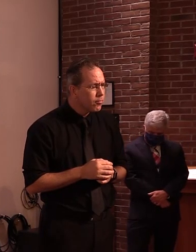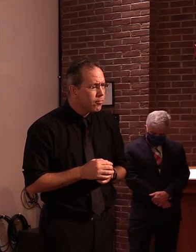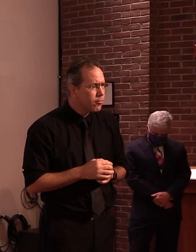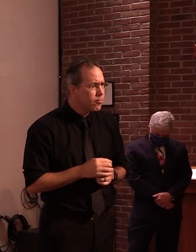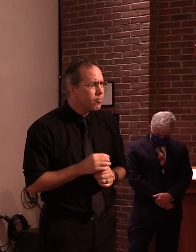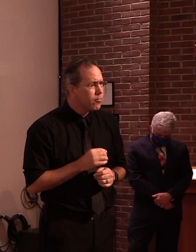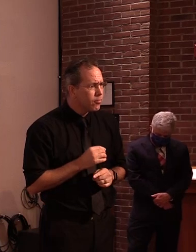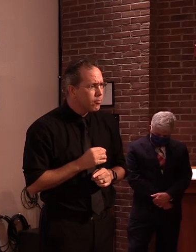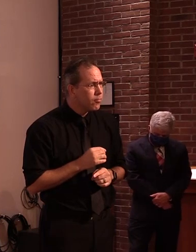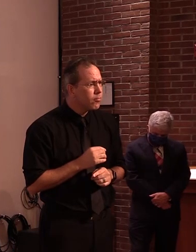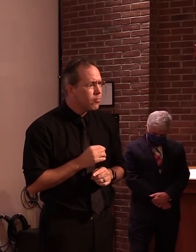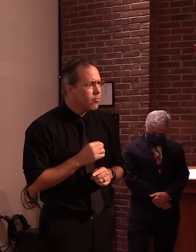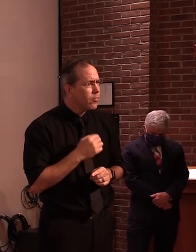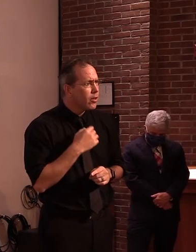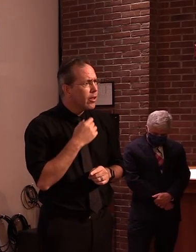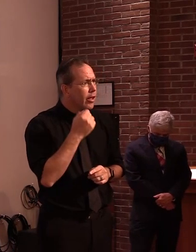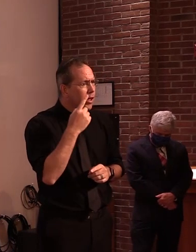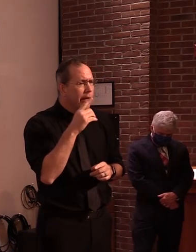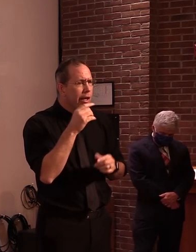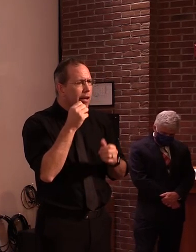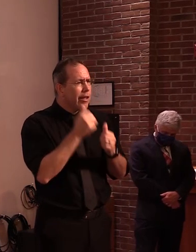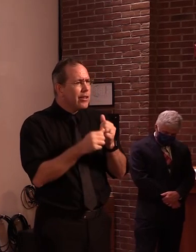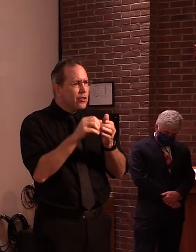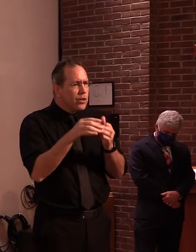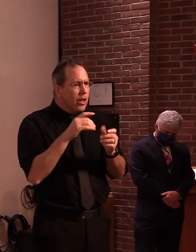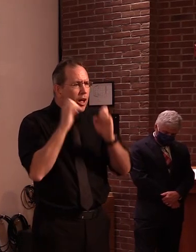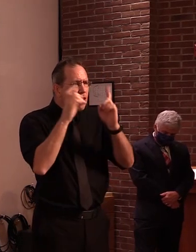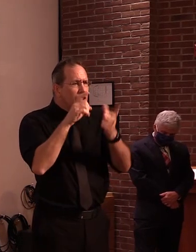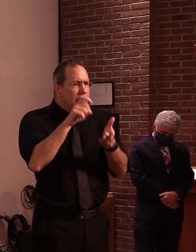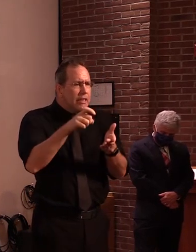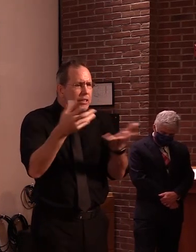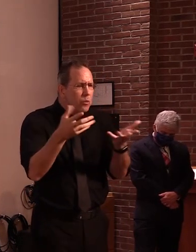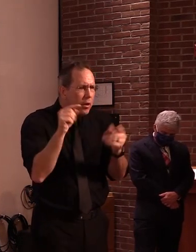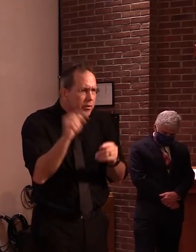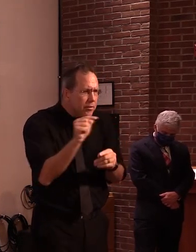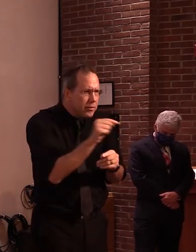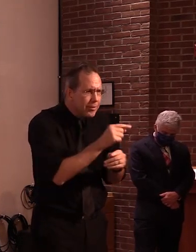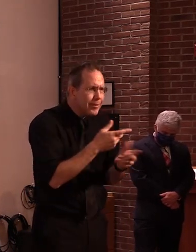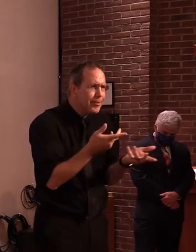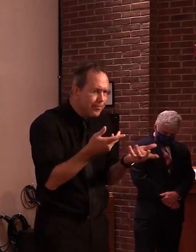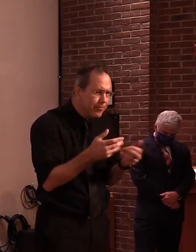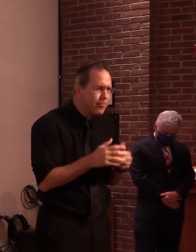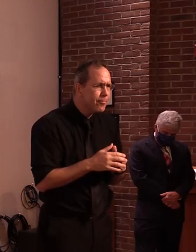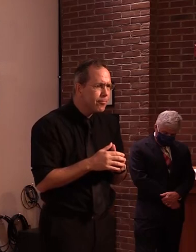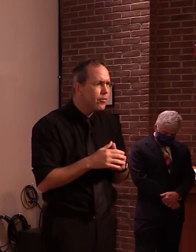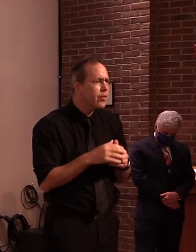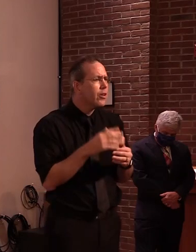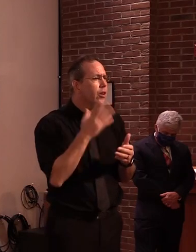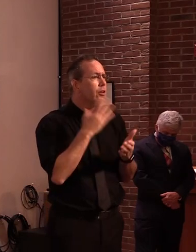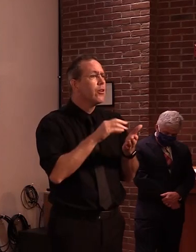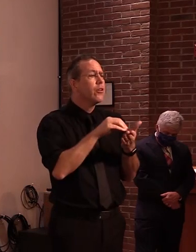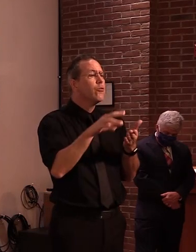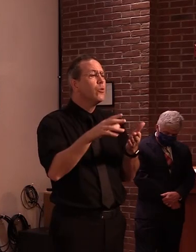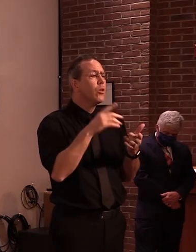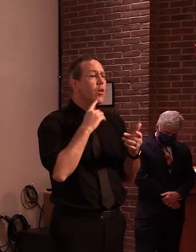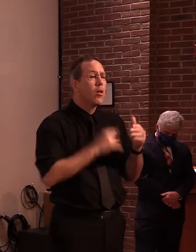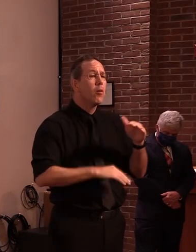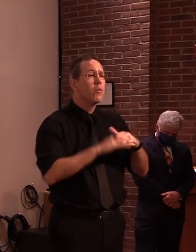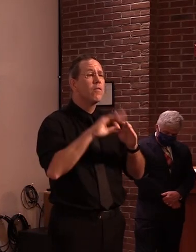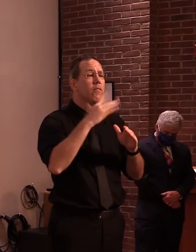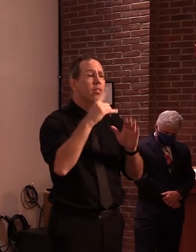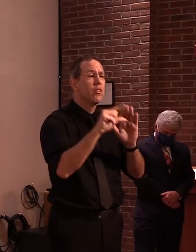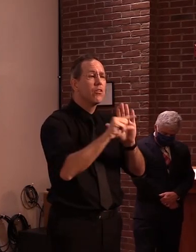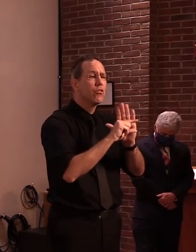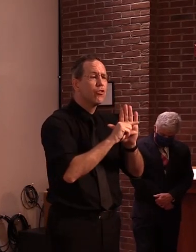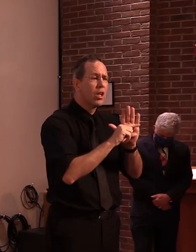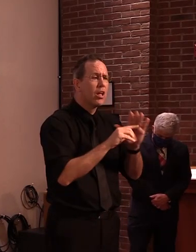epidemiological evidence or conclusions that, particularly for those students in grades K through 5, there are compelling scientific